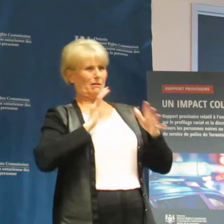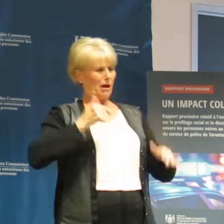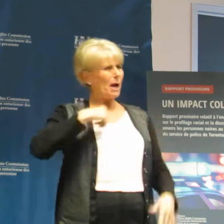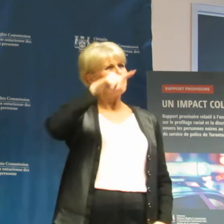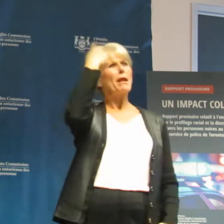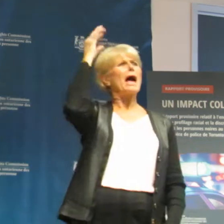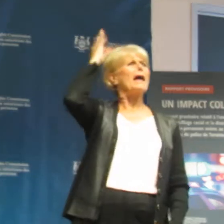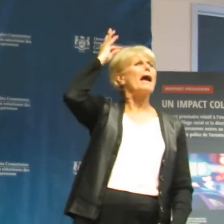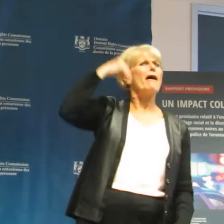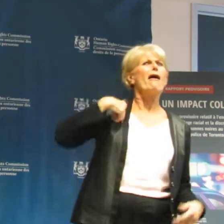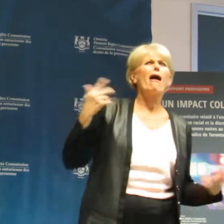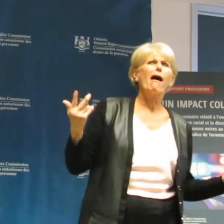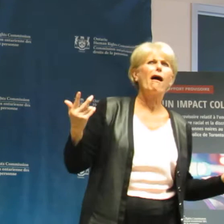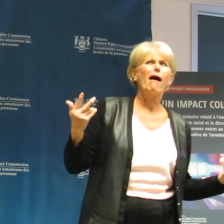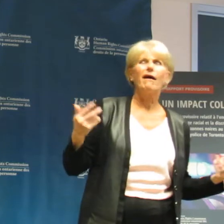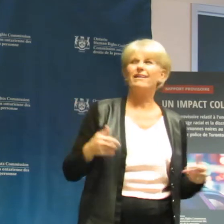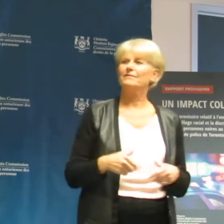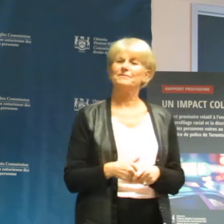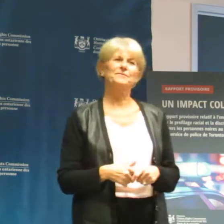hair.